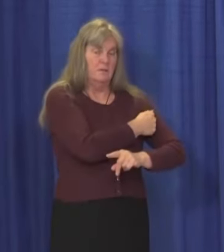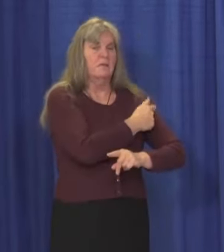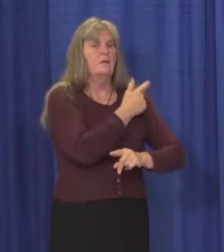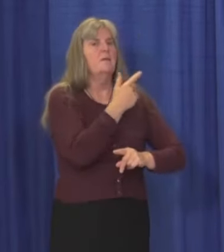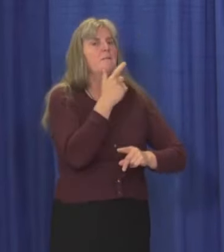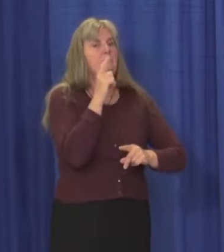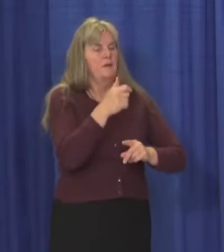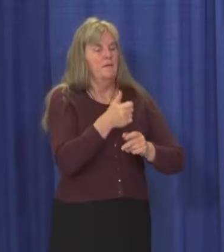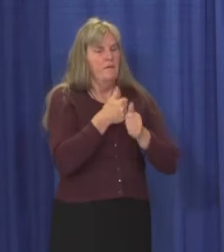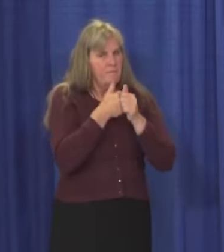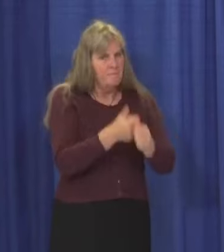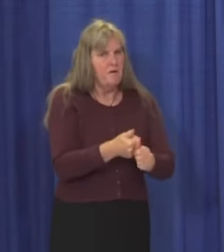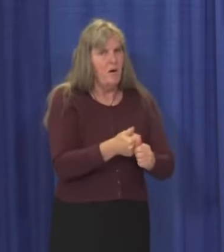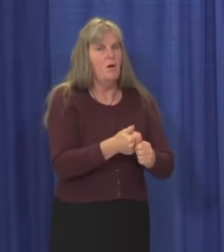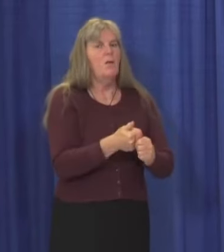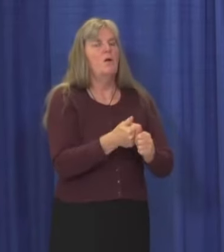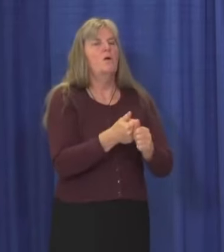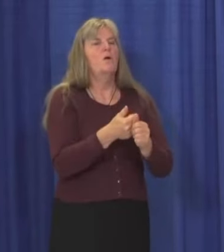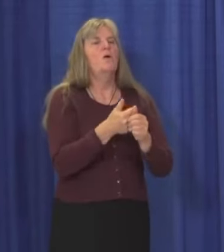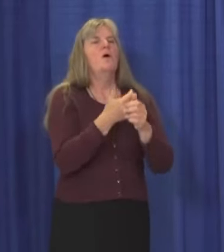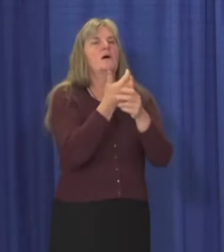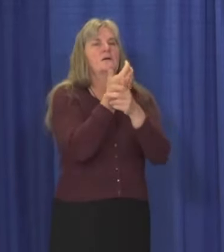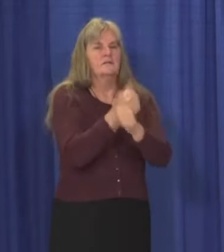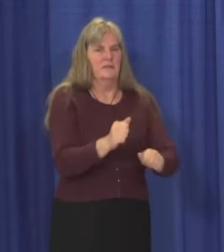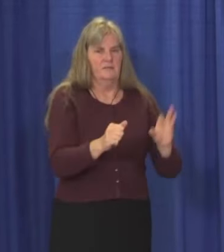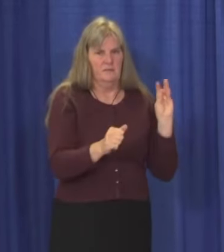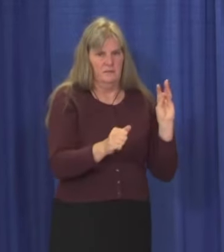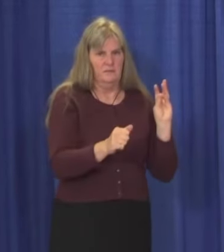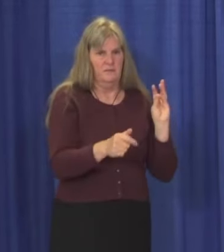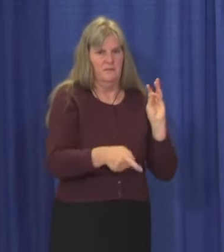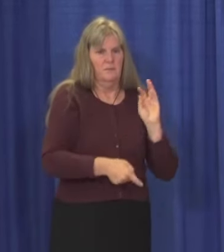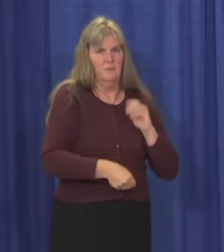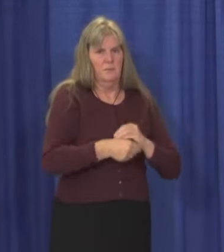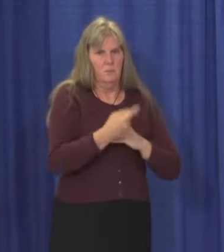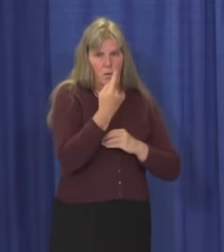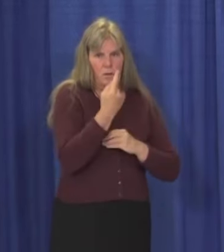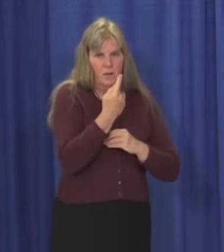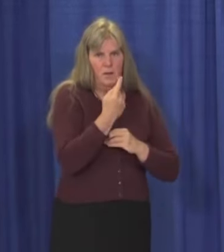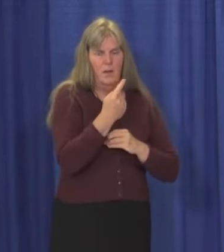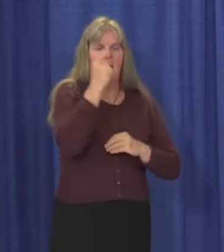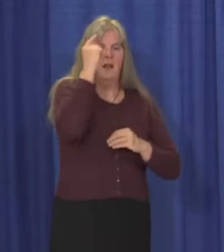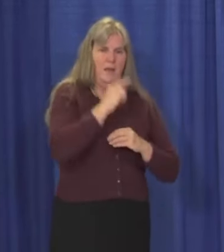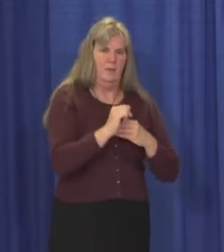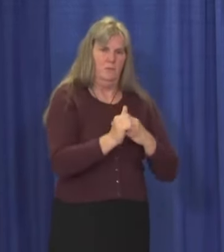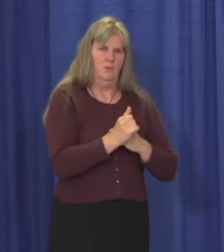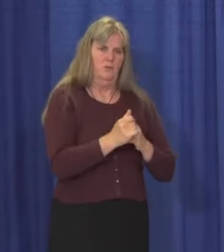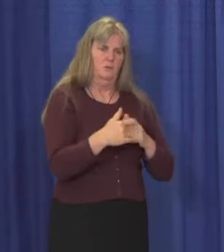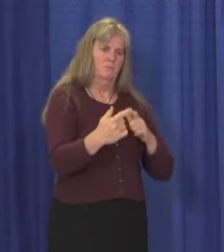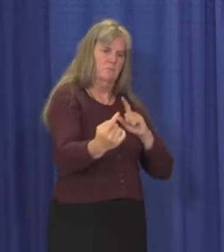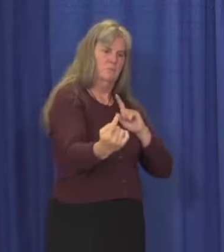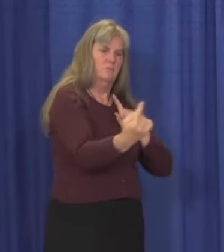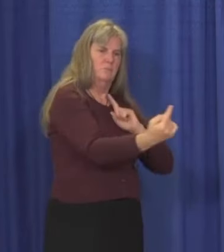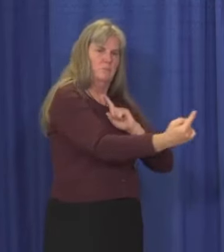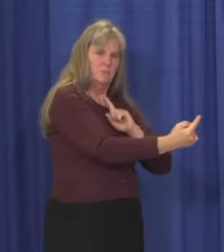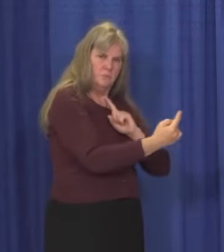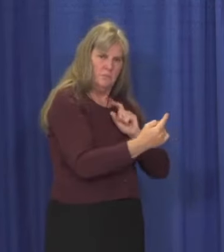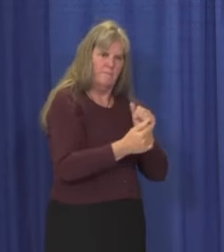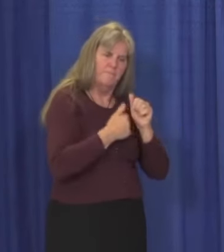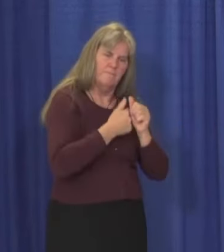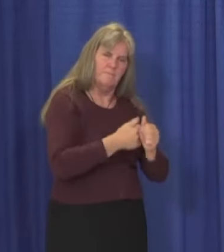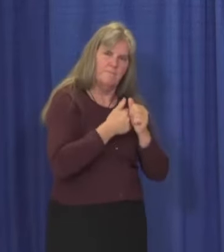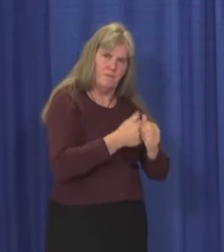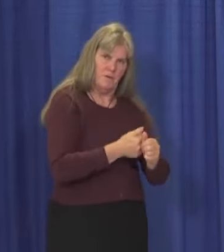distancing. It is in recognition of these combinations of risk factors, vaccination and adherence to public health